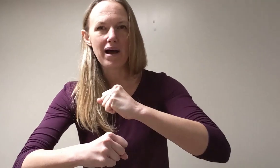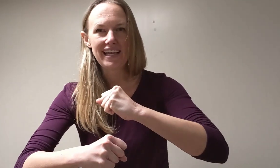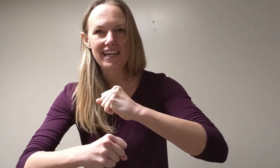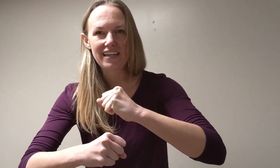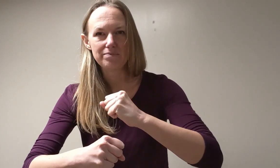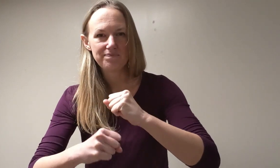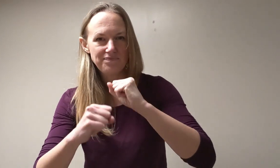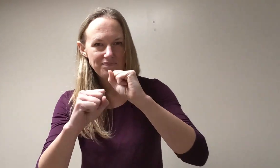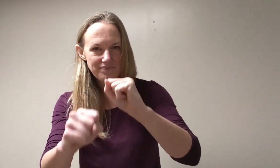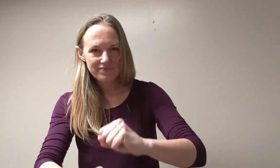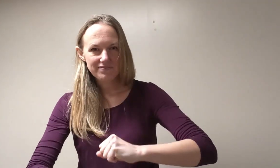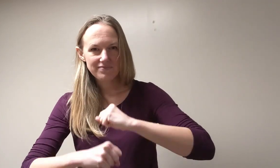Almighty.